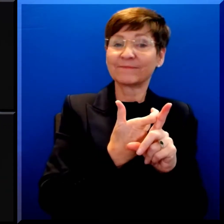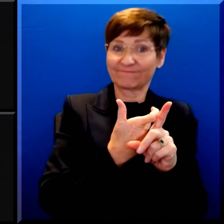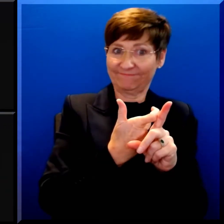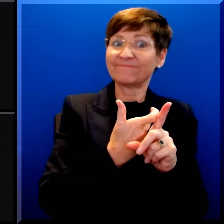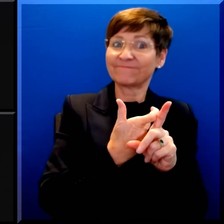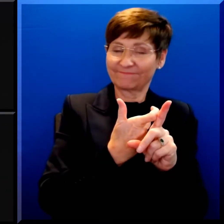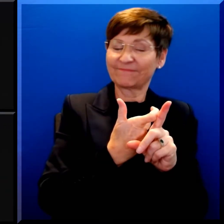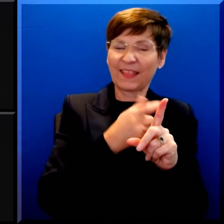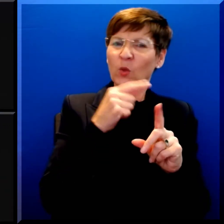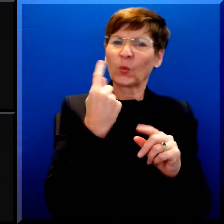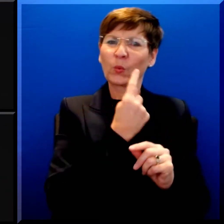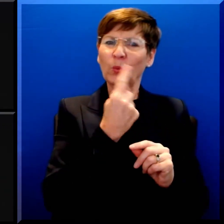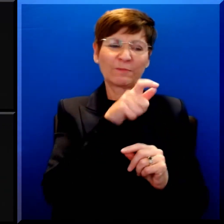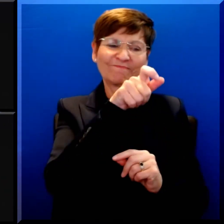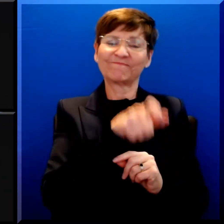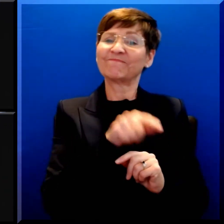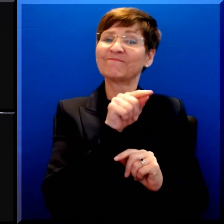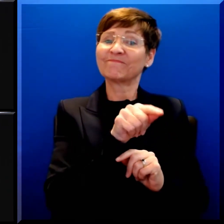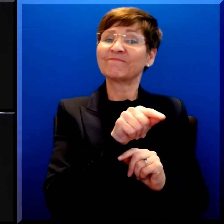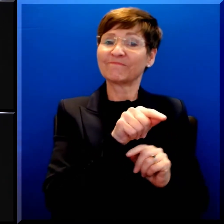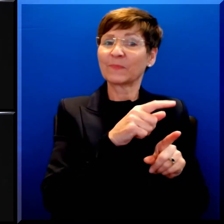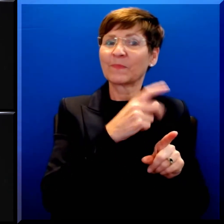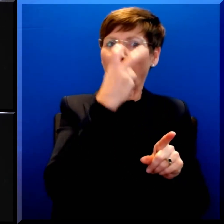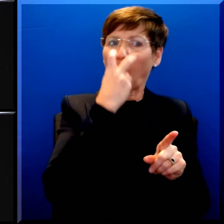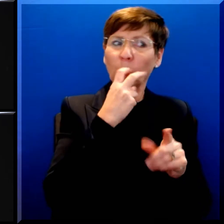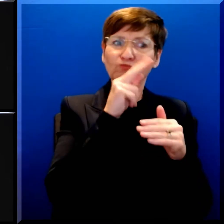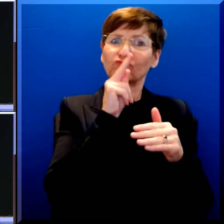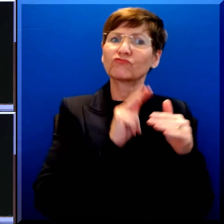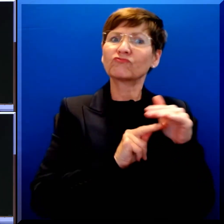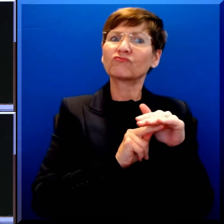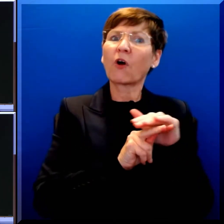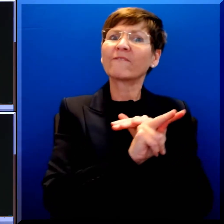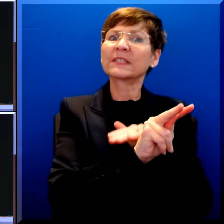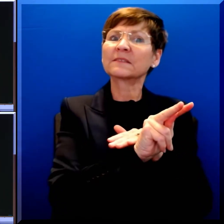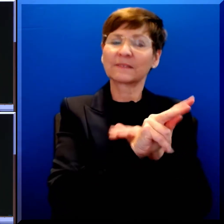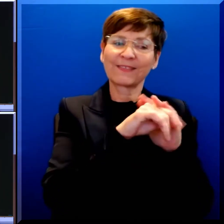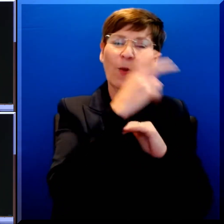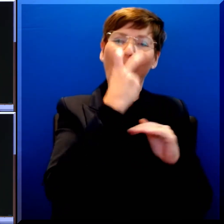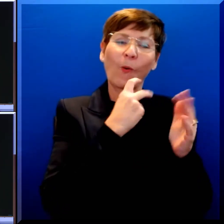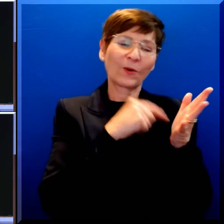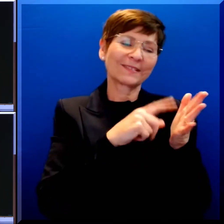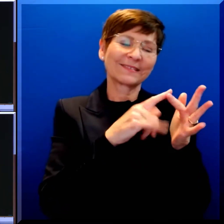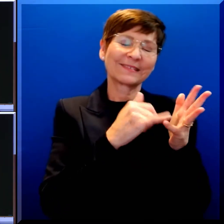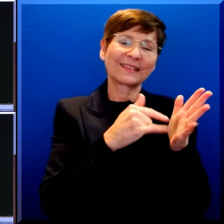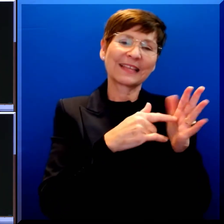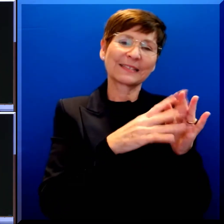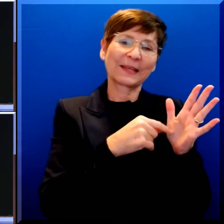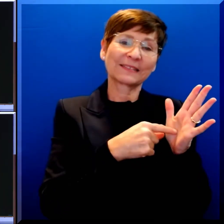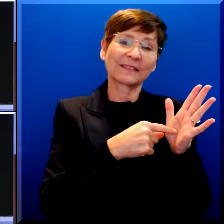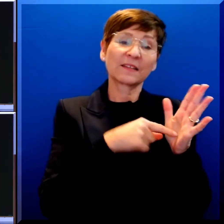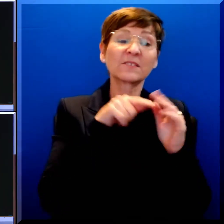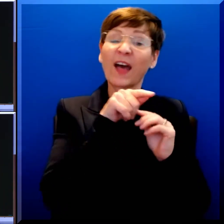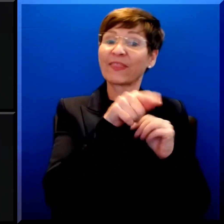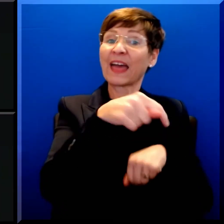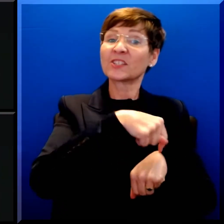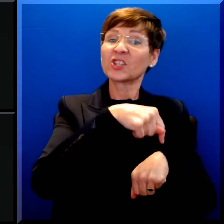H-A-B-A-K-K-U-K. He is an Old Testament, old school prophet. And Habakkuk looked at the world all around